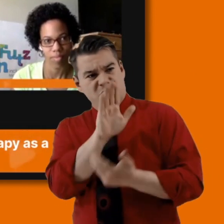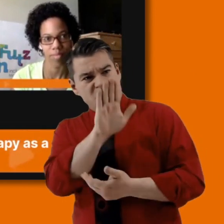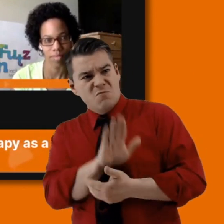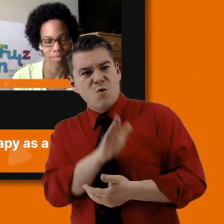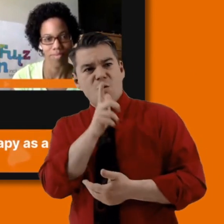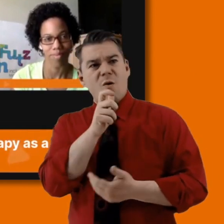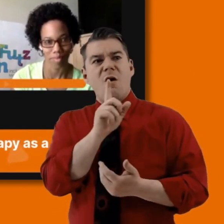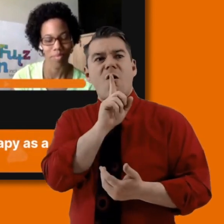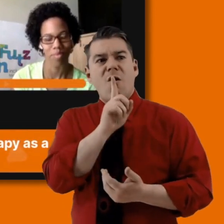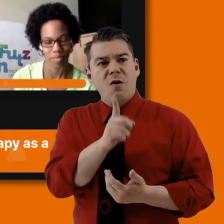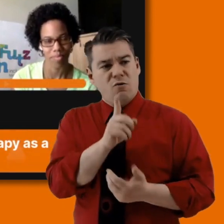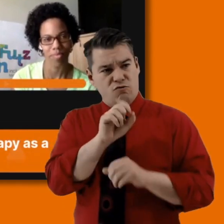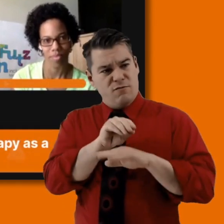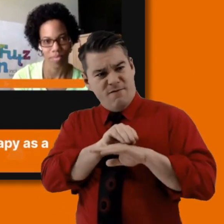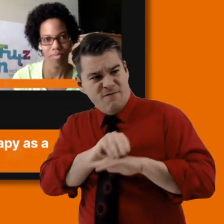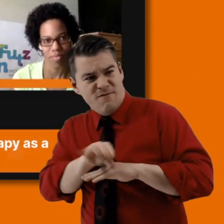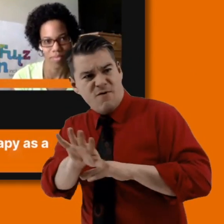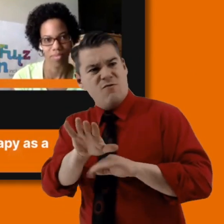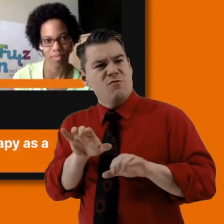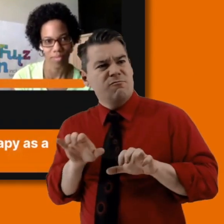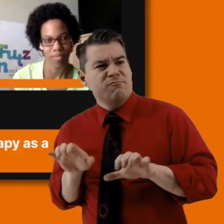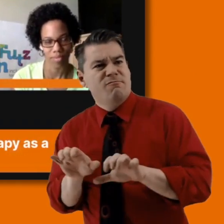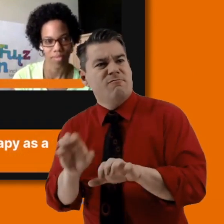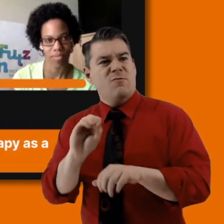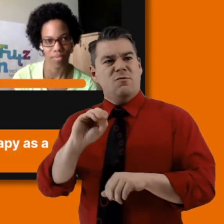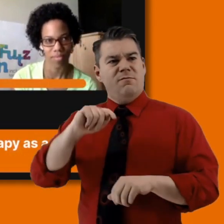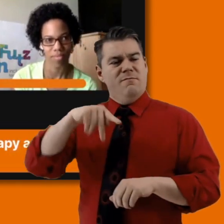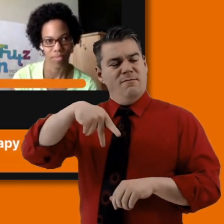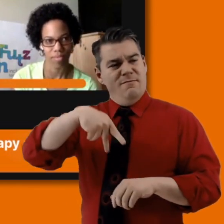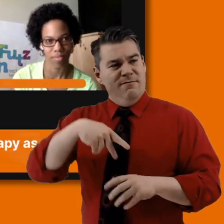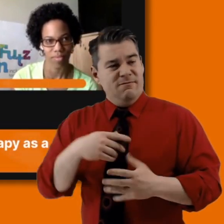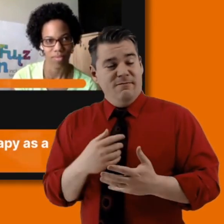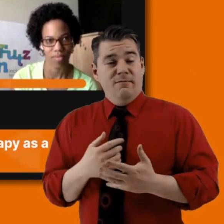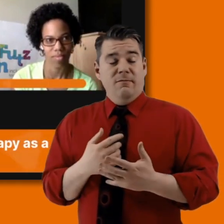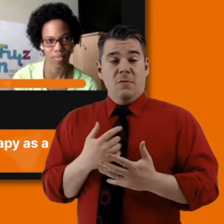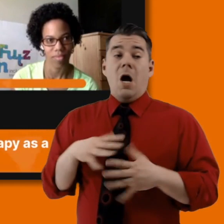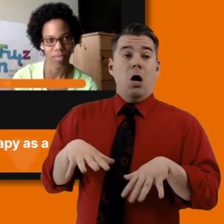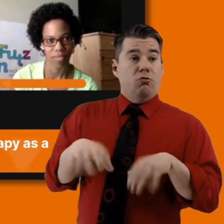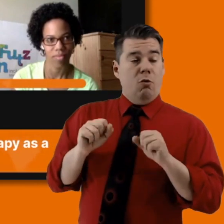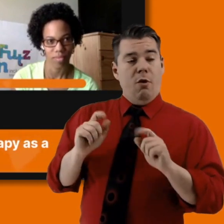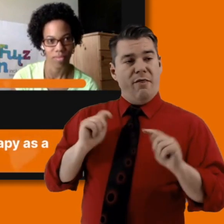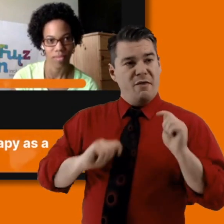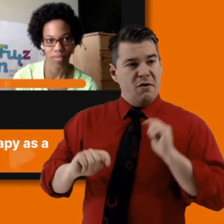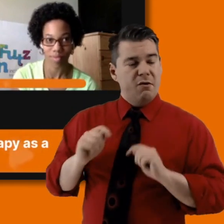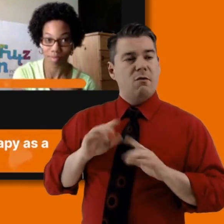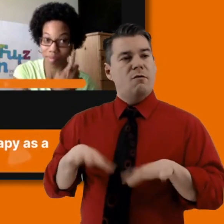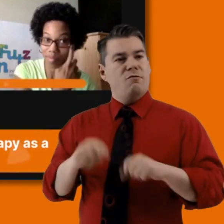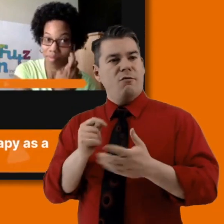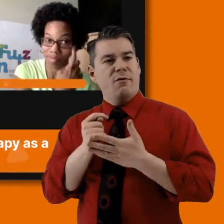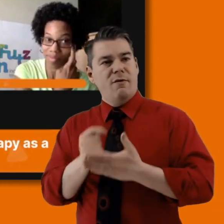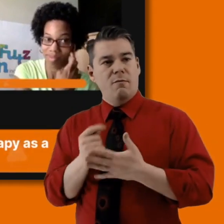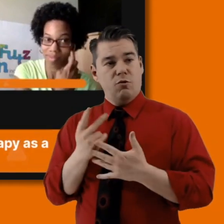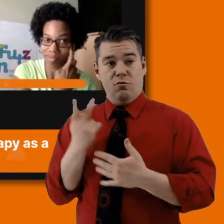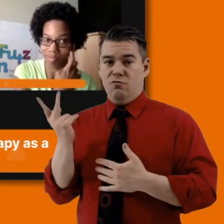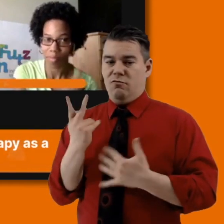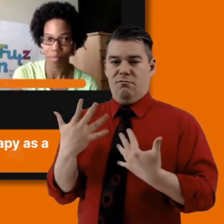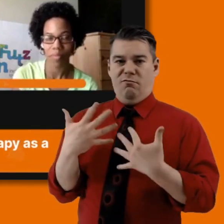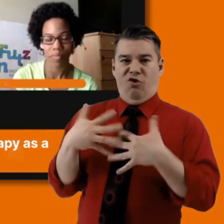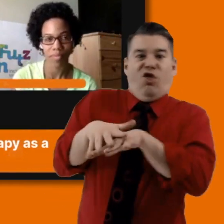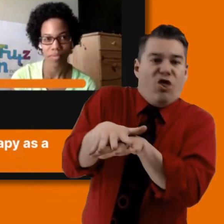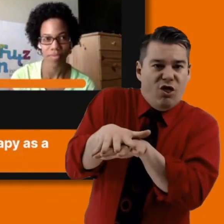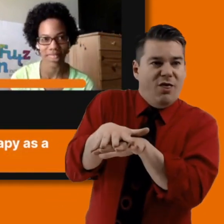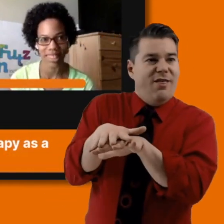should shape your practice. And so I took theater and I took therapy, and I kind of mushed them together,